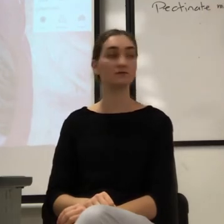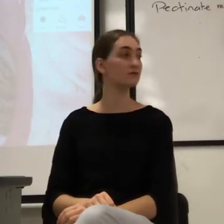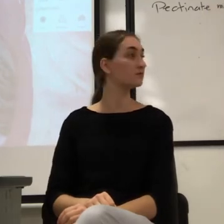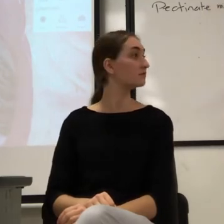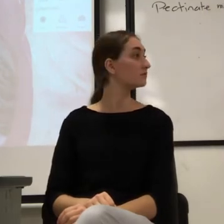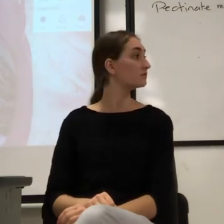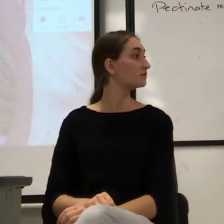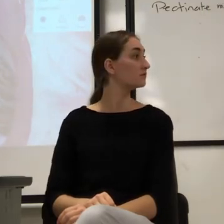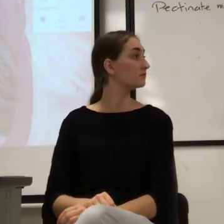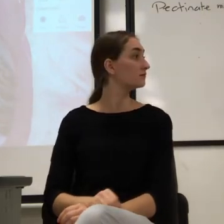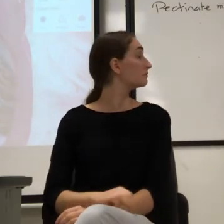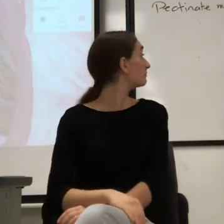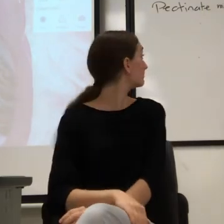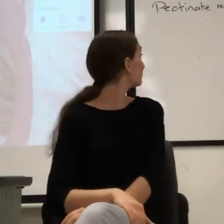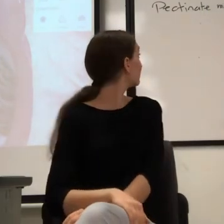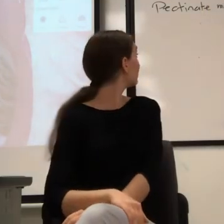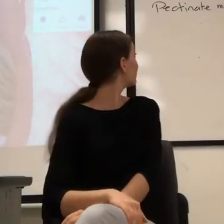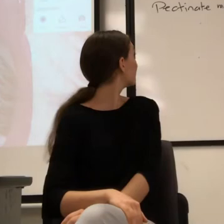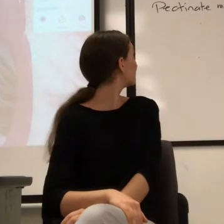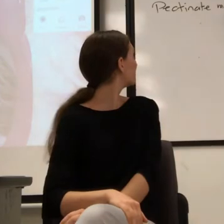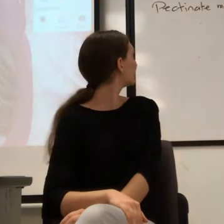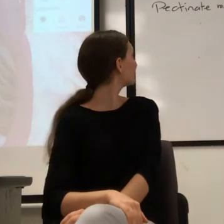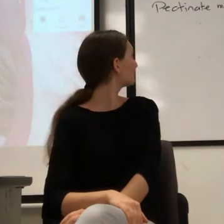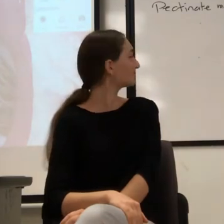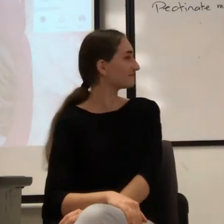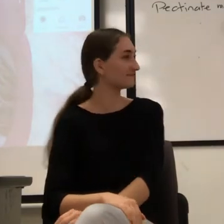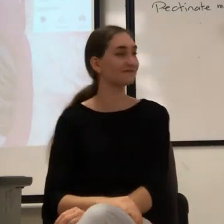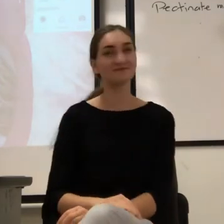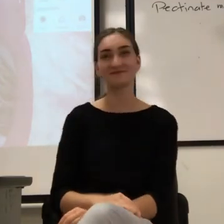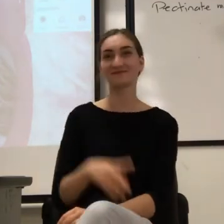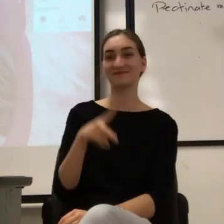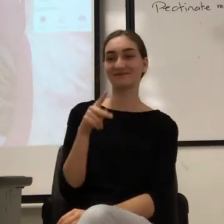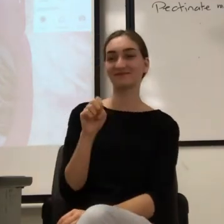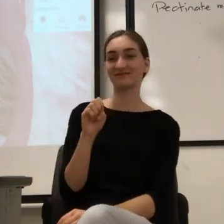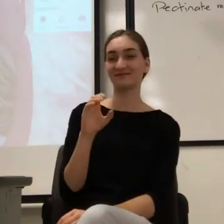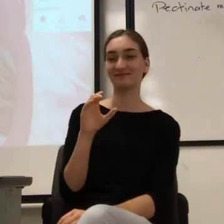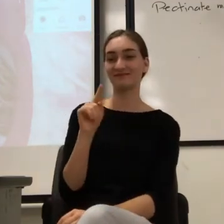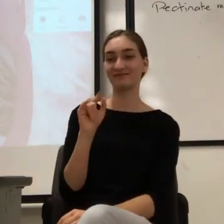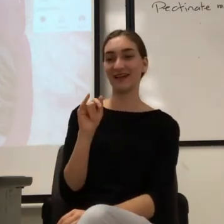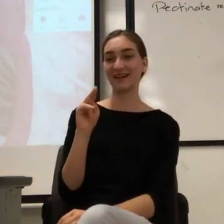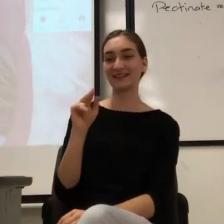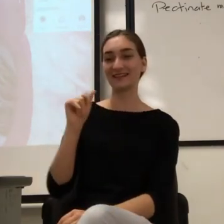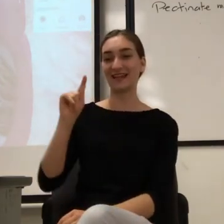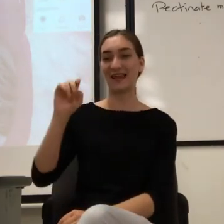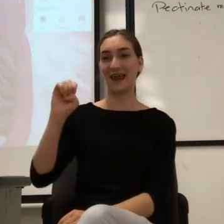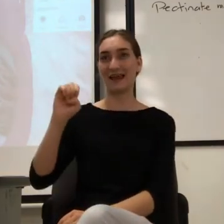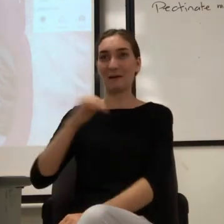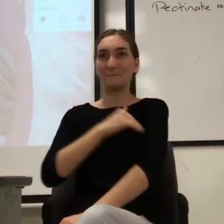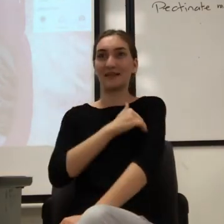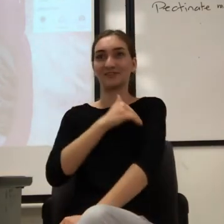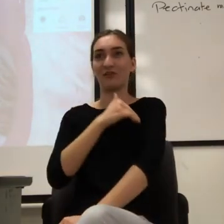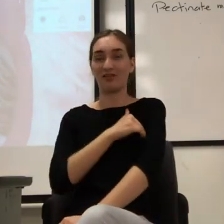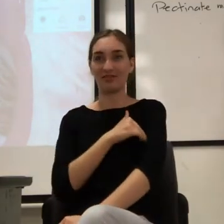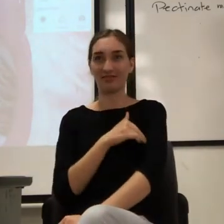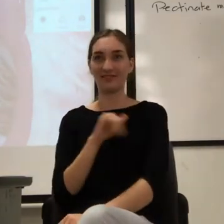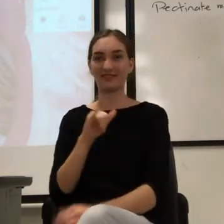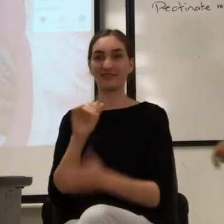It just describes the appearance of the heart muscle inside the auricle. Okay, someone combed it.